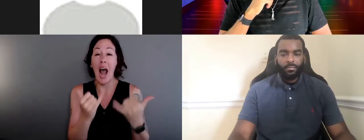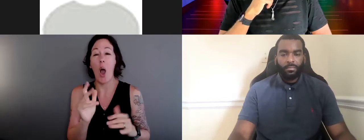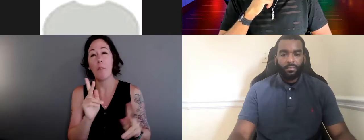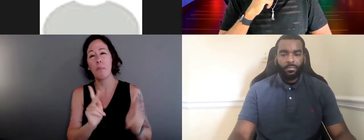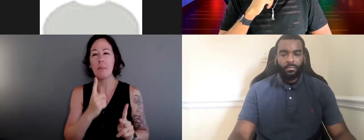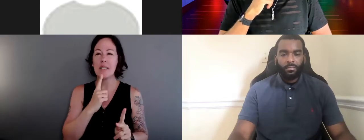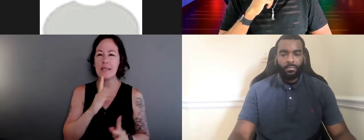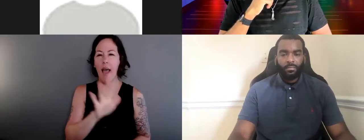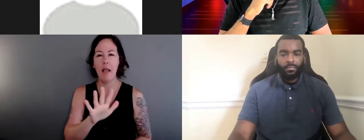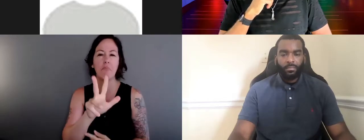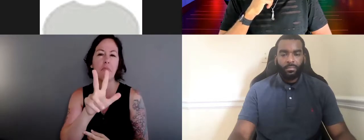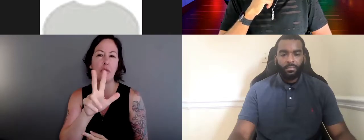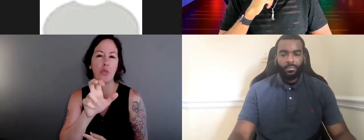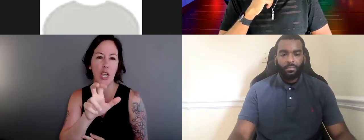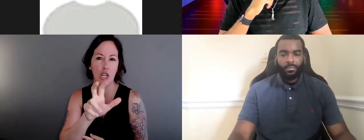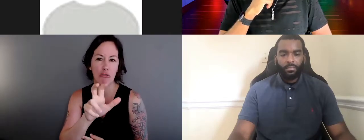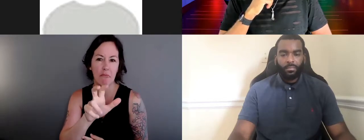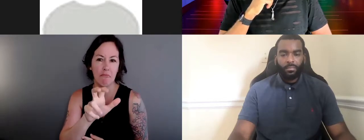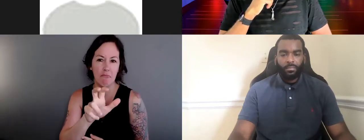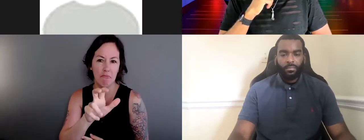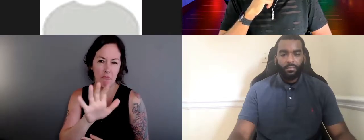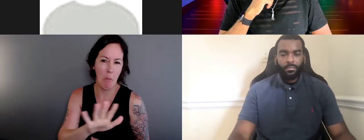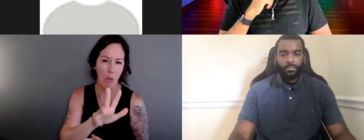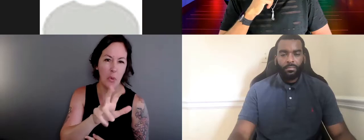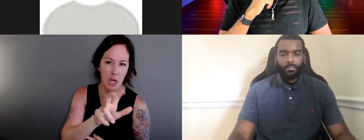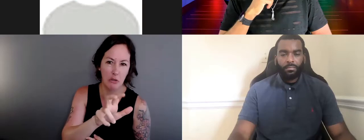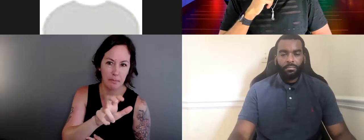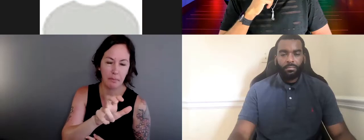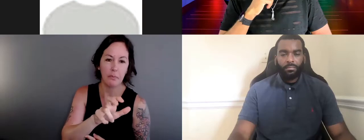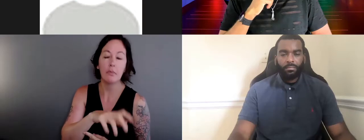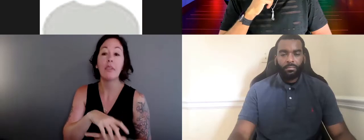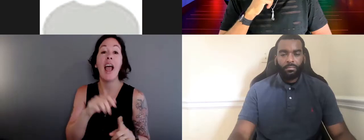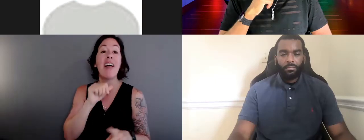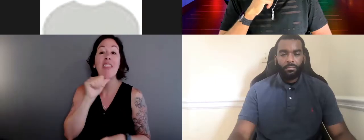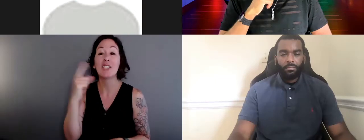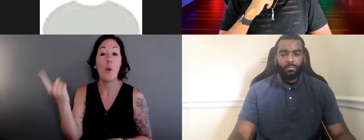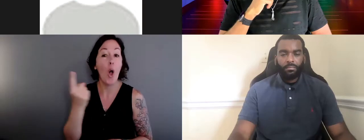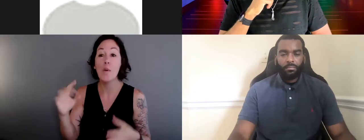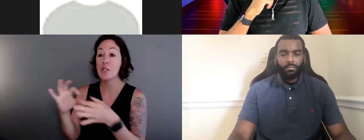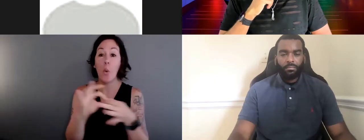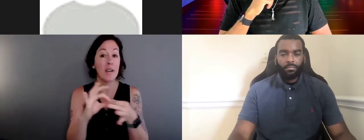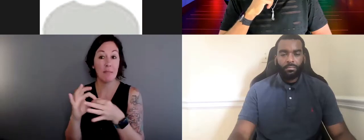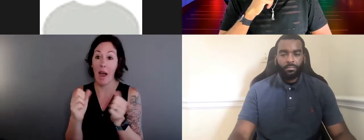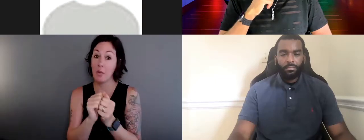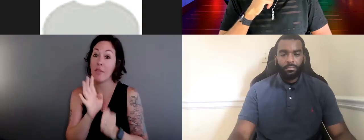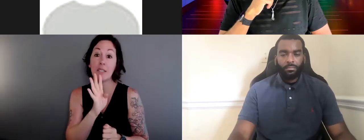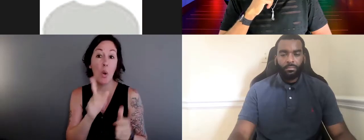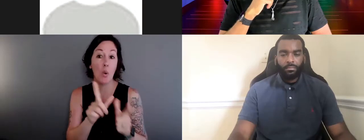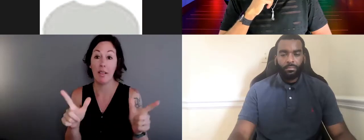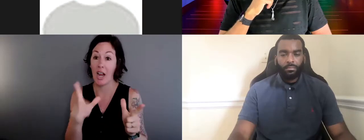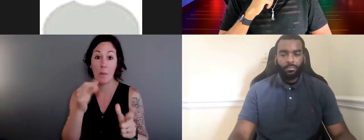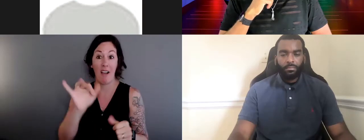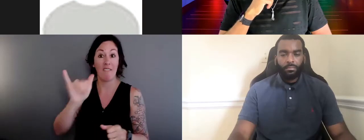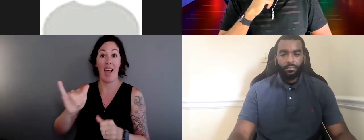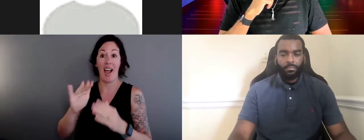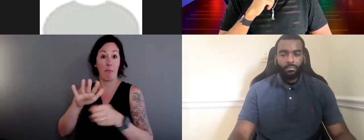there are sign languages around the world. And right now, people are saying there are approximately 300 sign languages